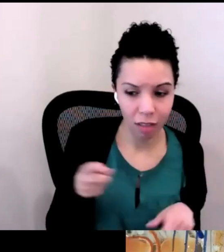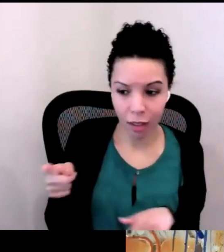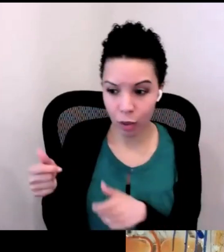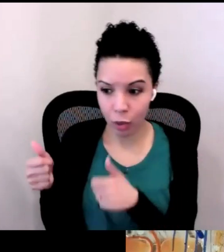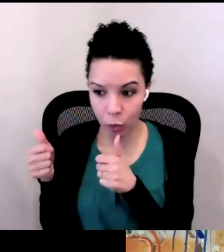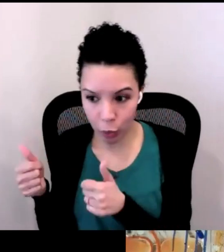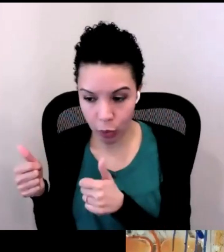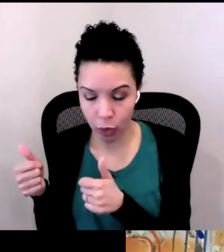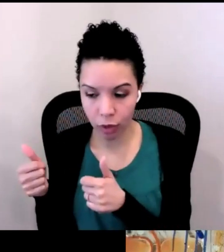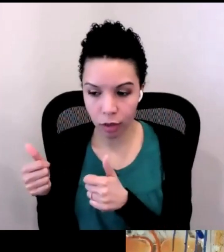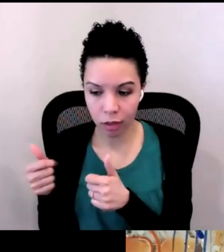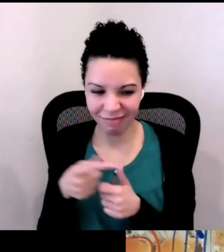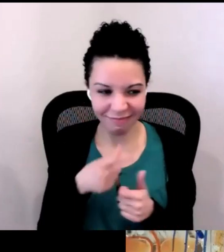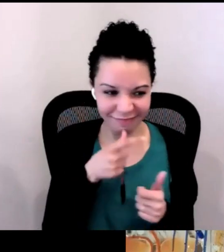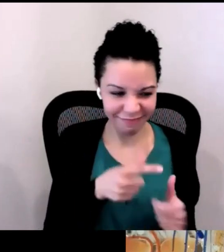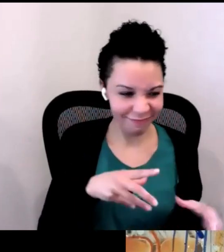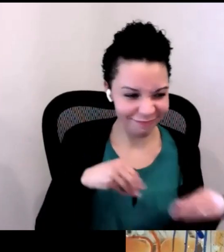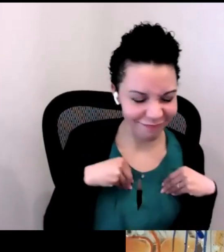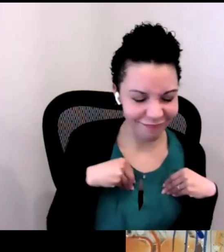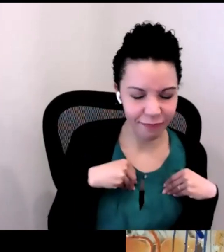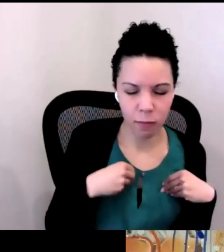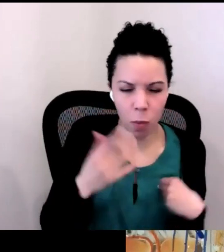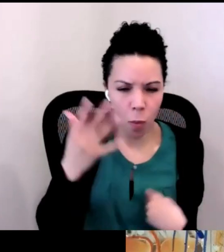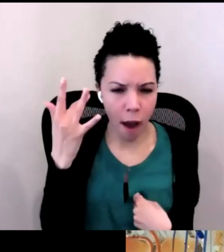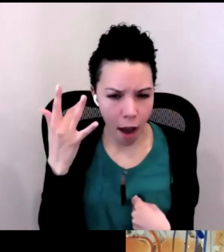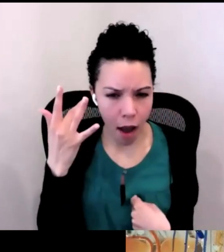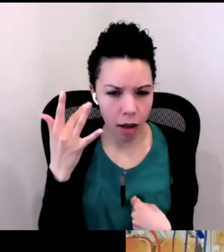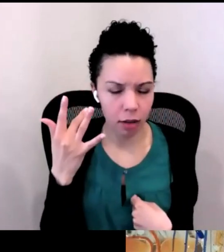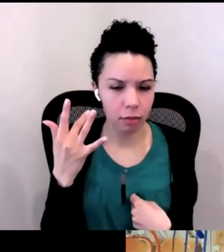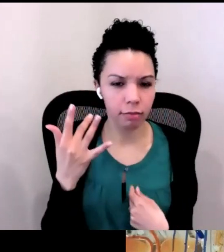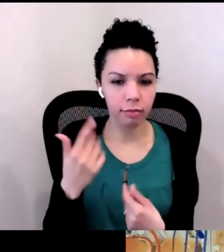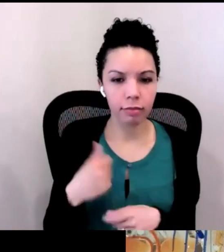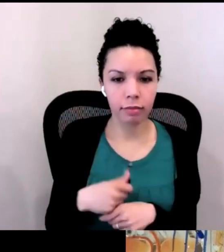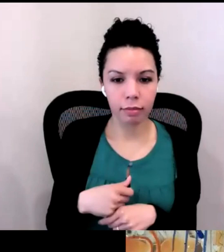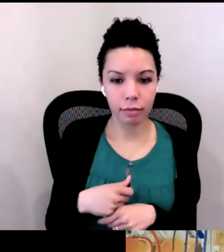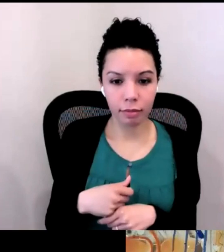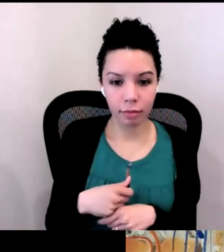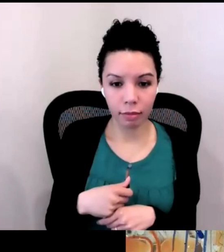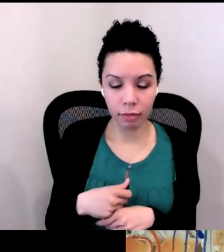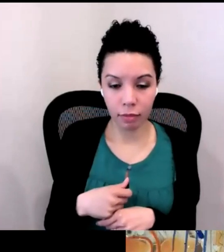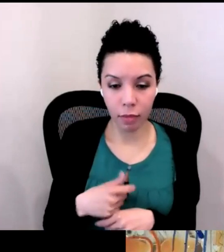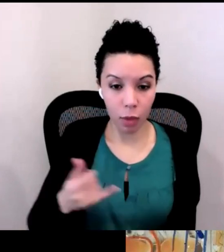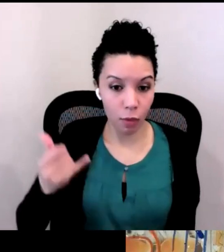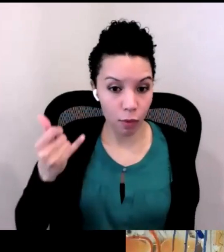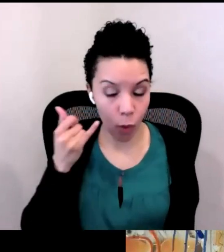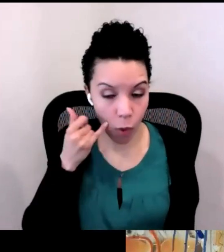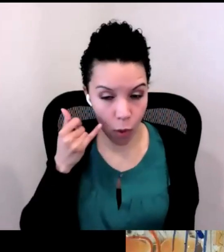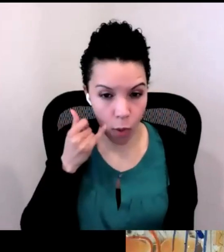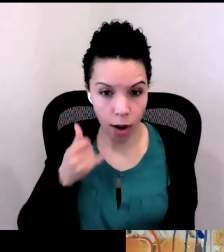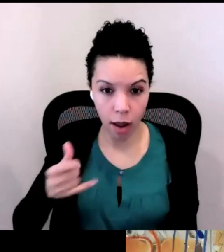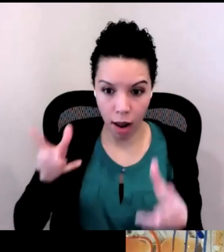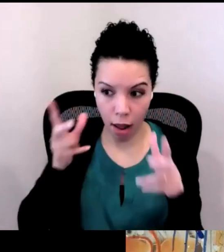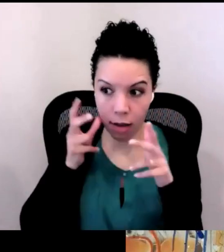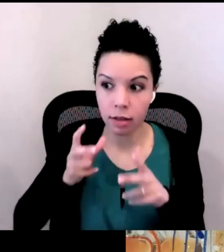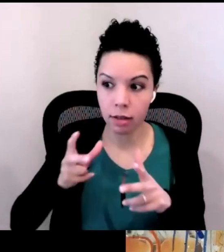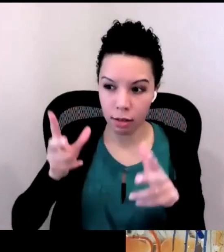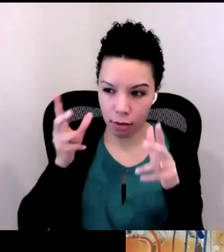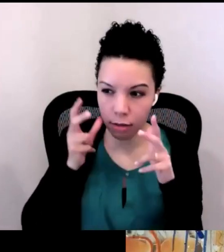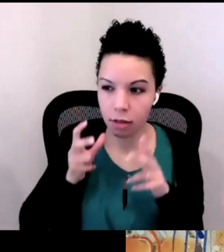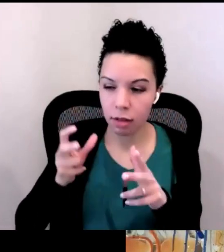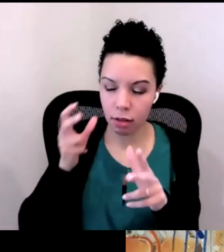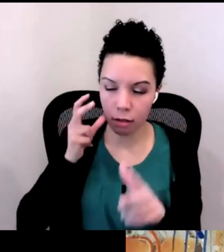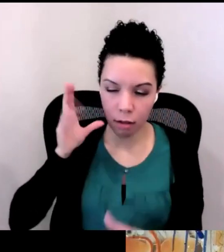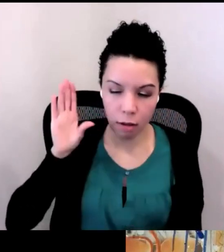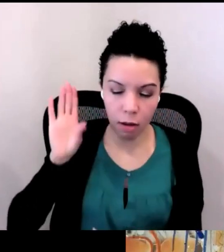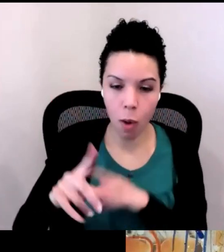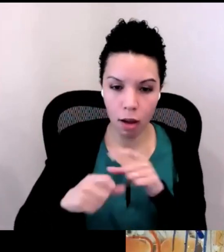didn't make a cut. I learned everything being on the phone and listening. I listened for a full year, and I left that